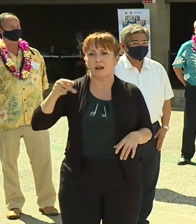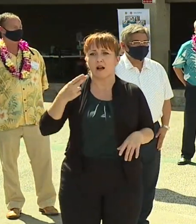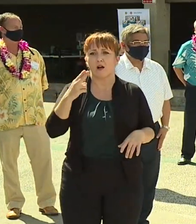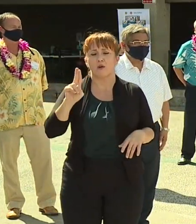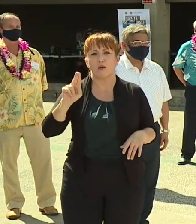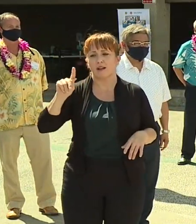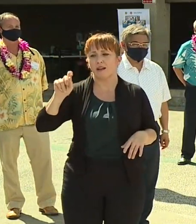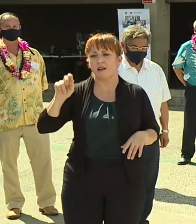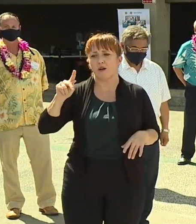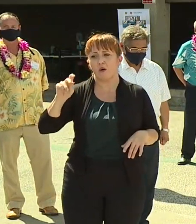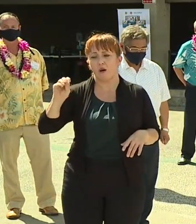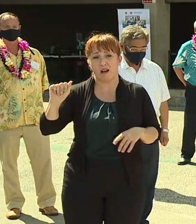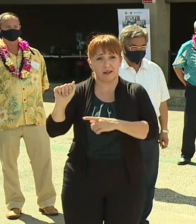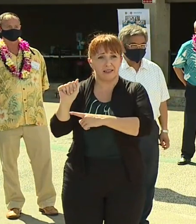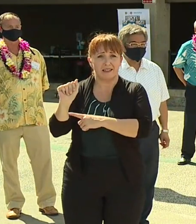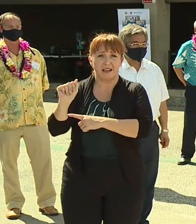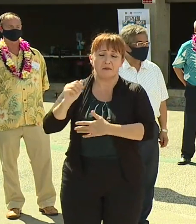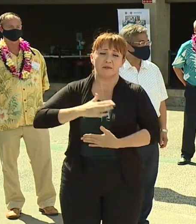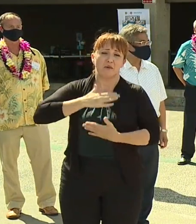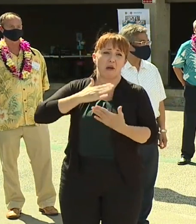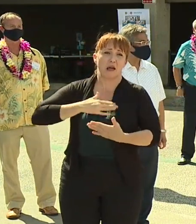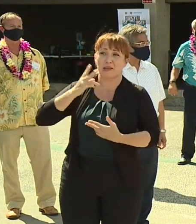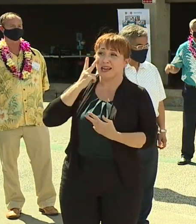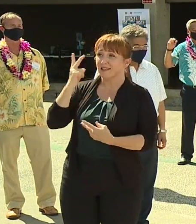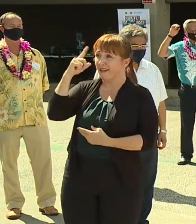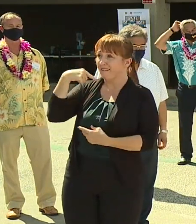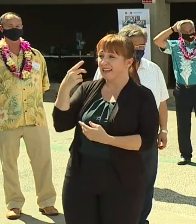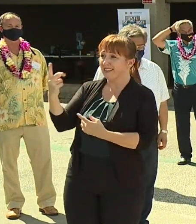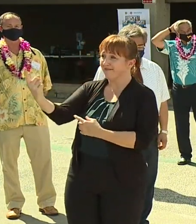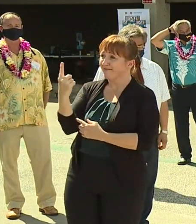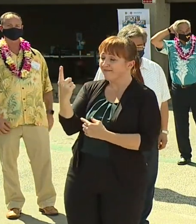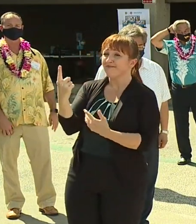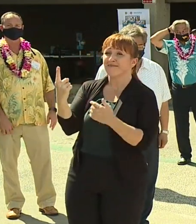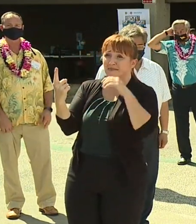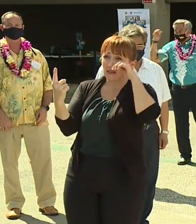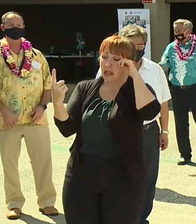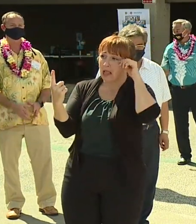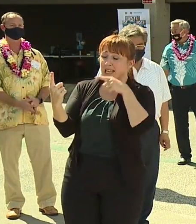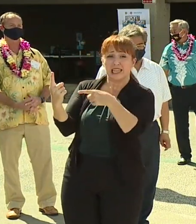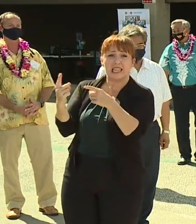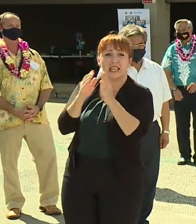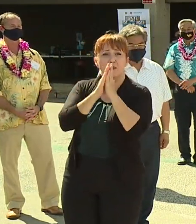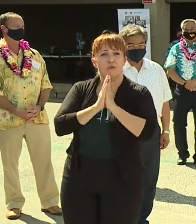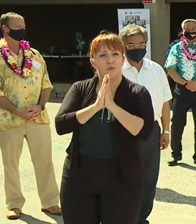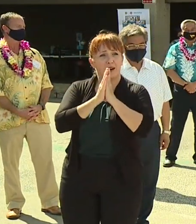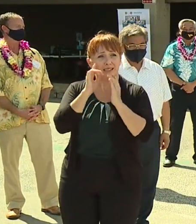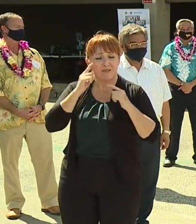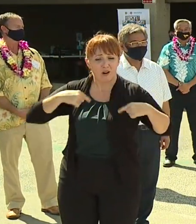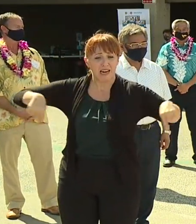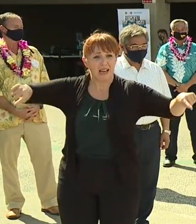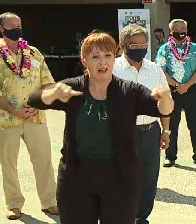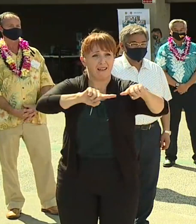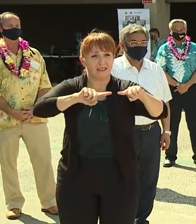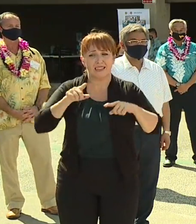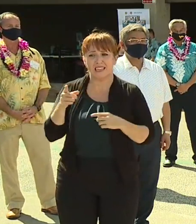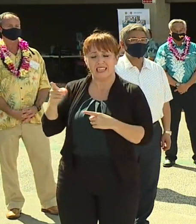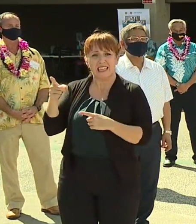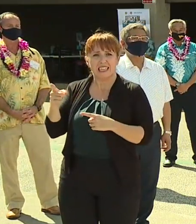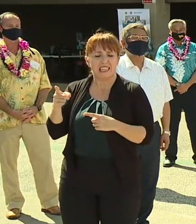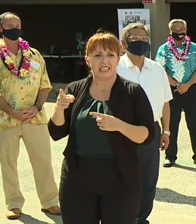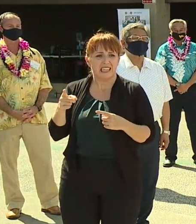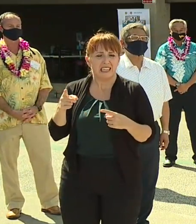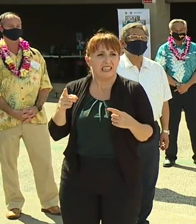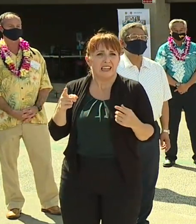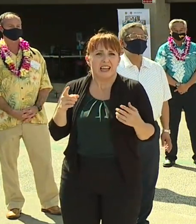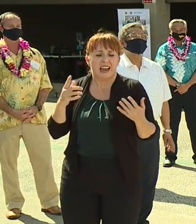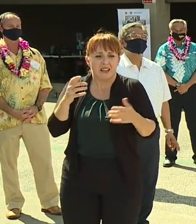Koa, I was so happy when I saw him here. When he prays for us, he somehow